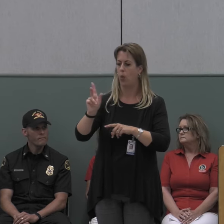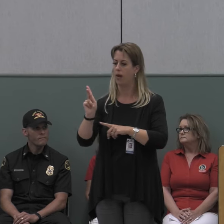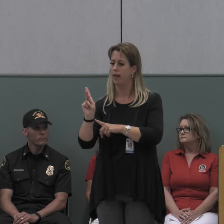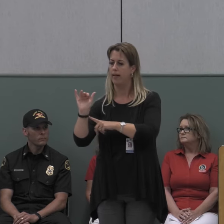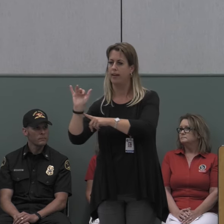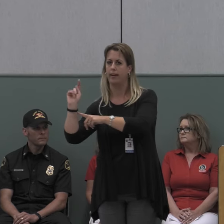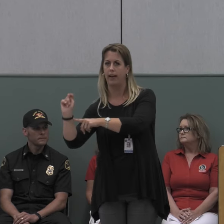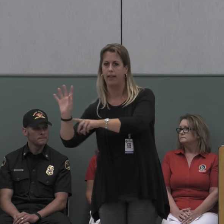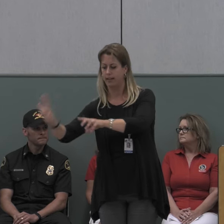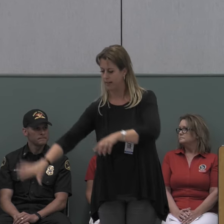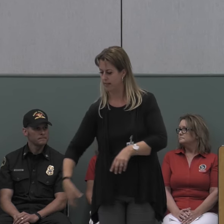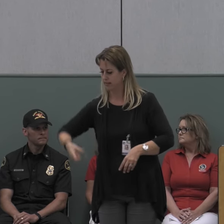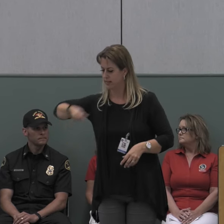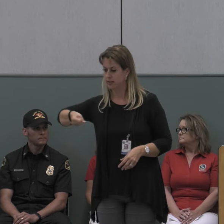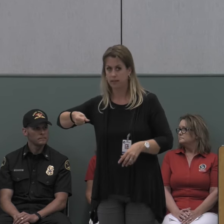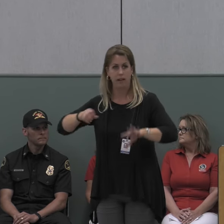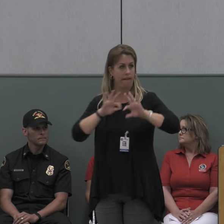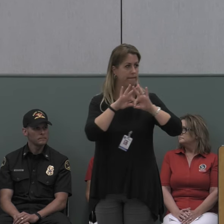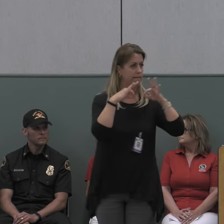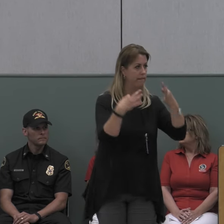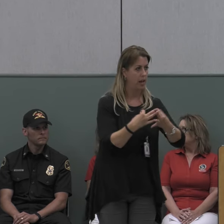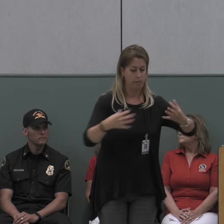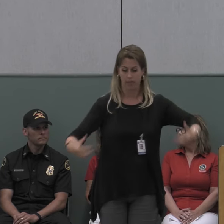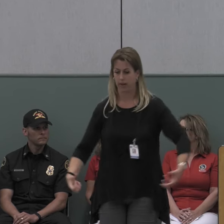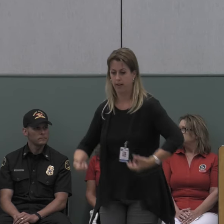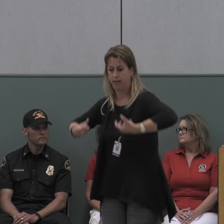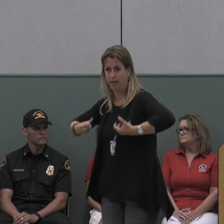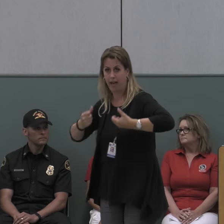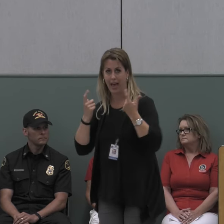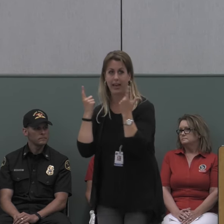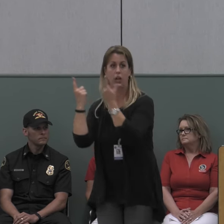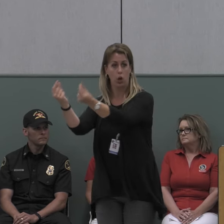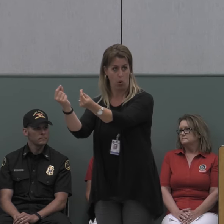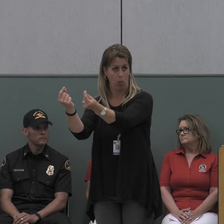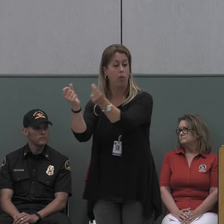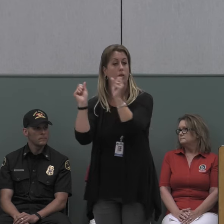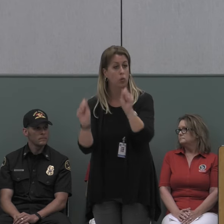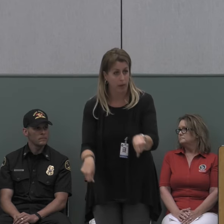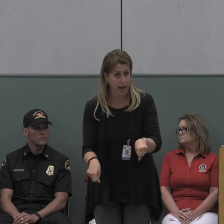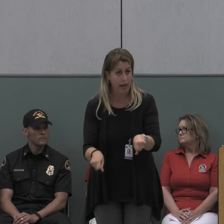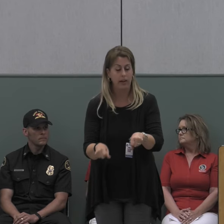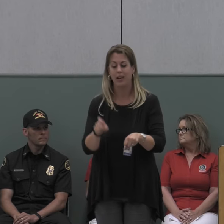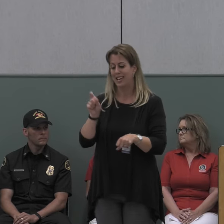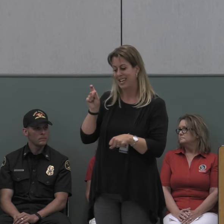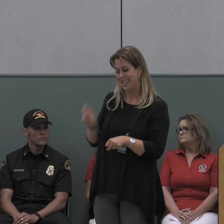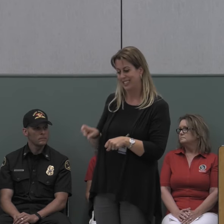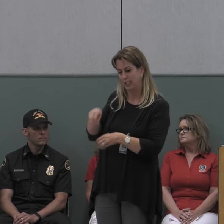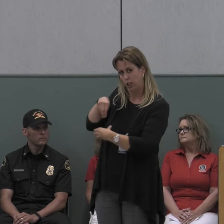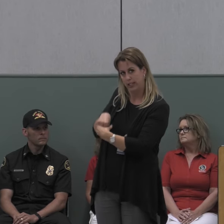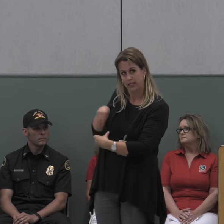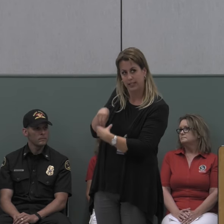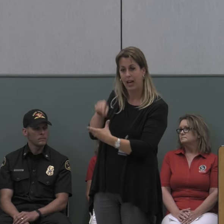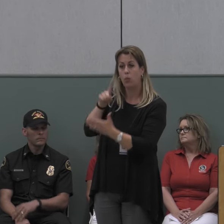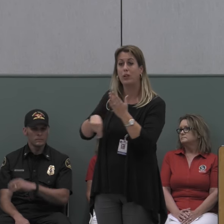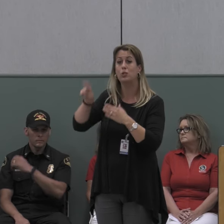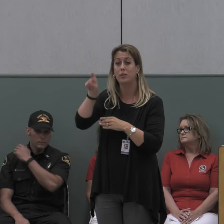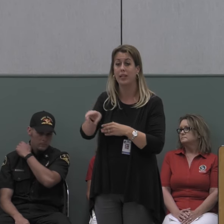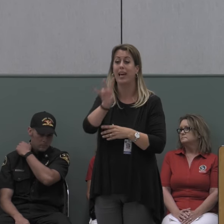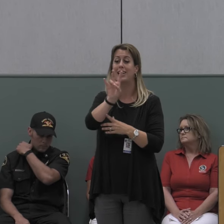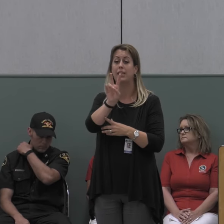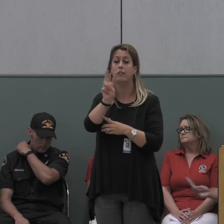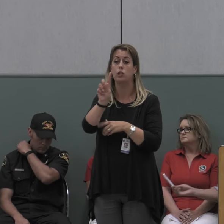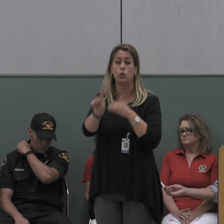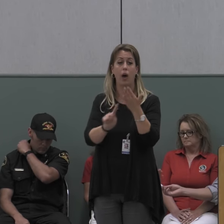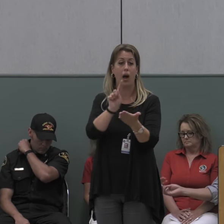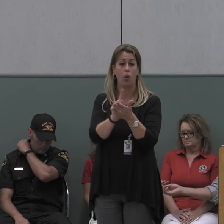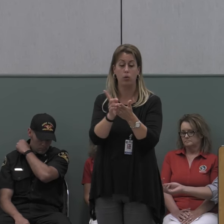with your family, that you have the necessary items with you, or have stored at your home. As the chief said, 72 hours worth